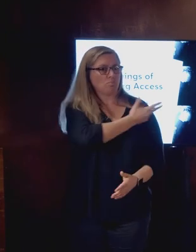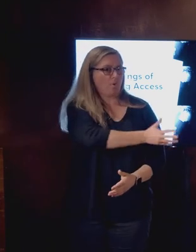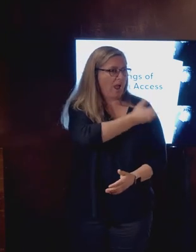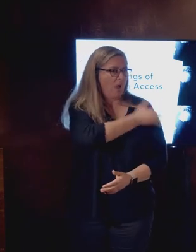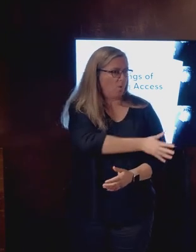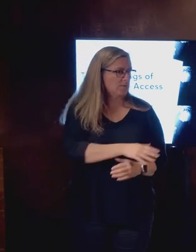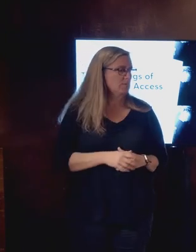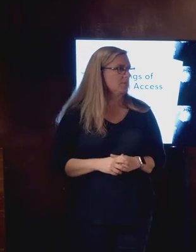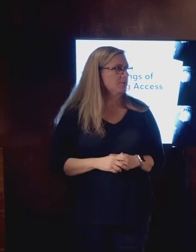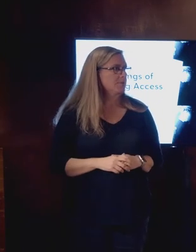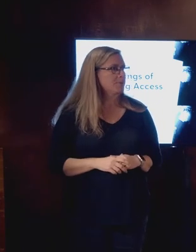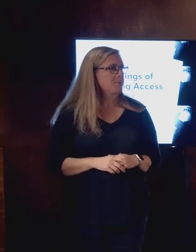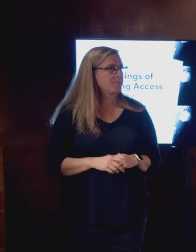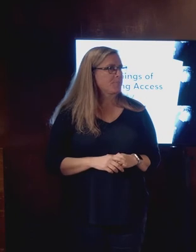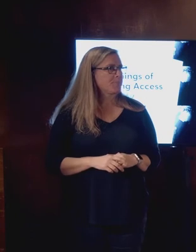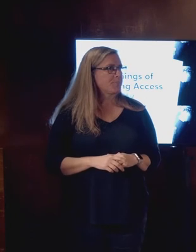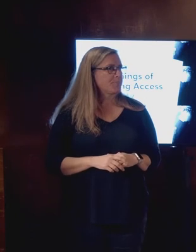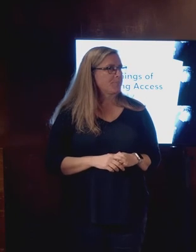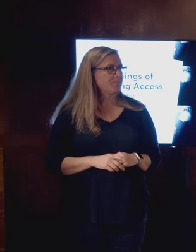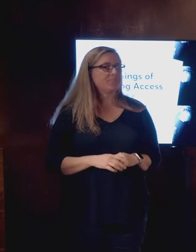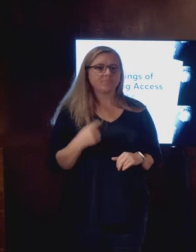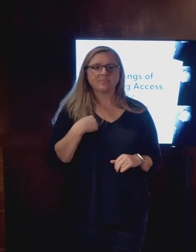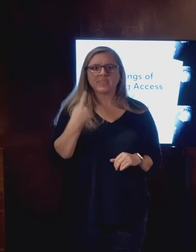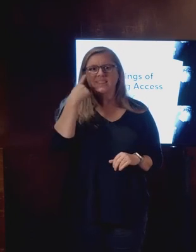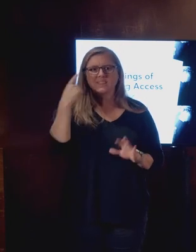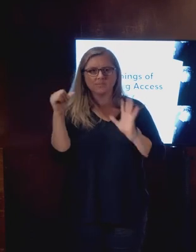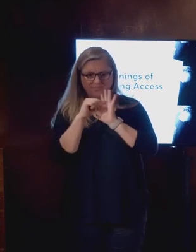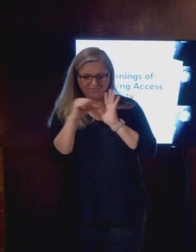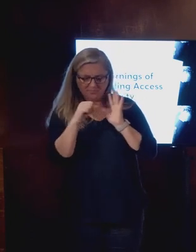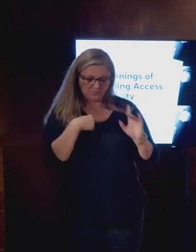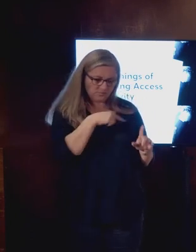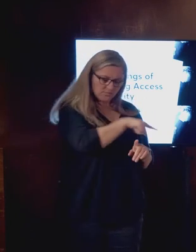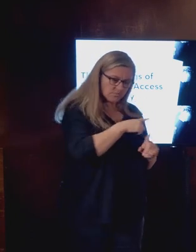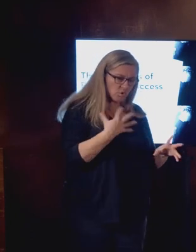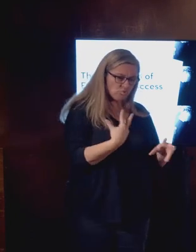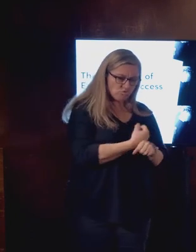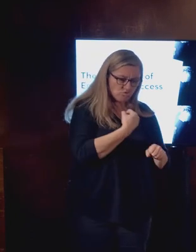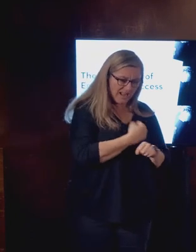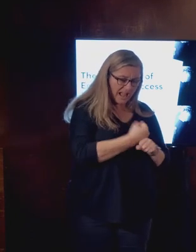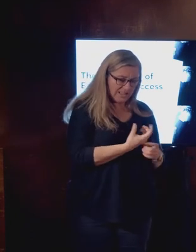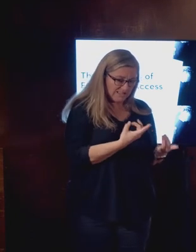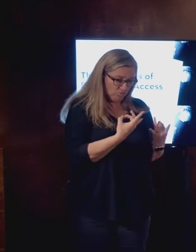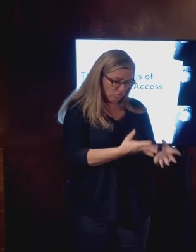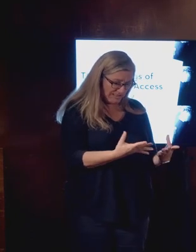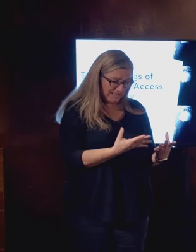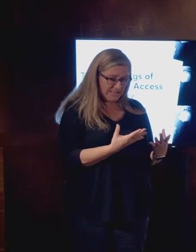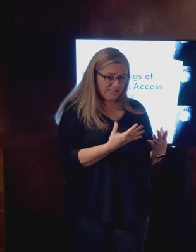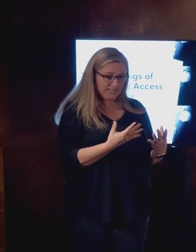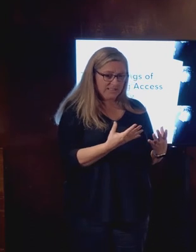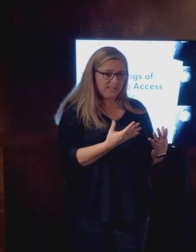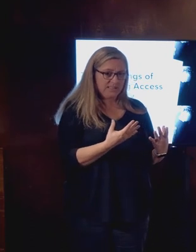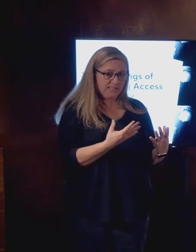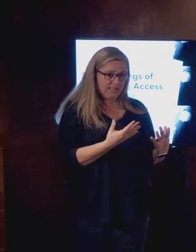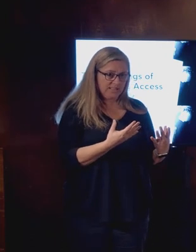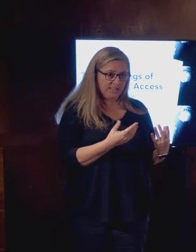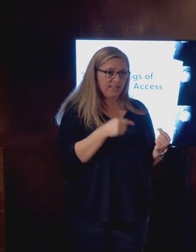of. But I think the money, and then once you've created it and it's there to go, you have to, you